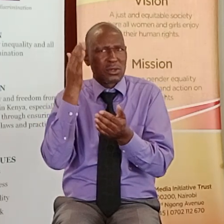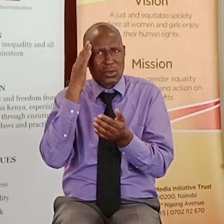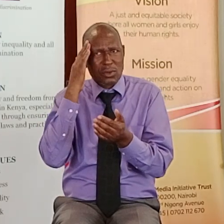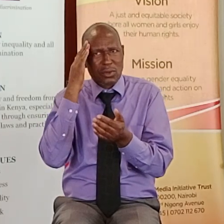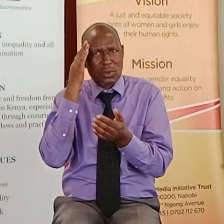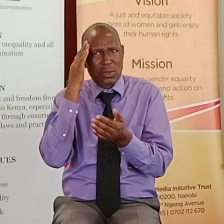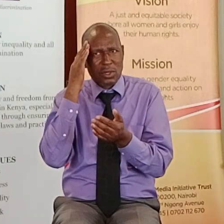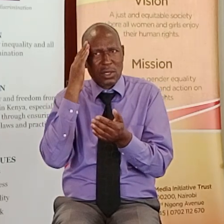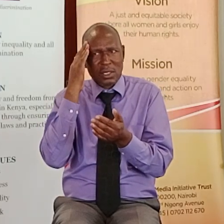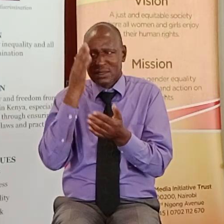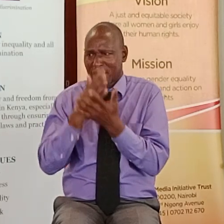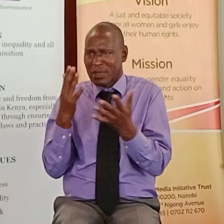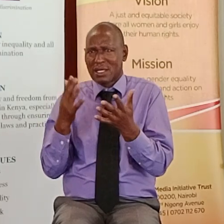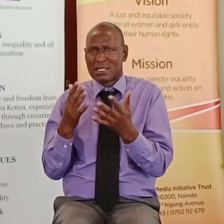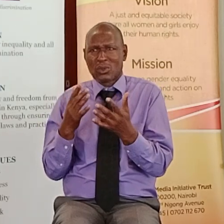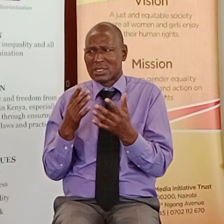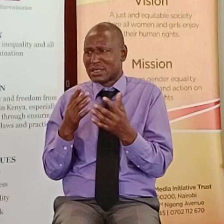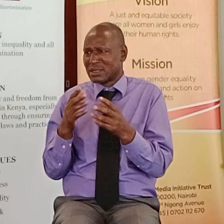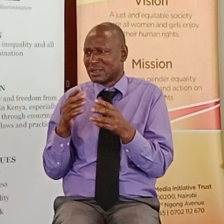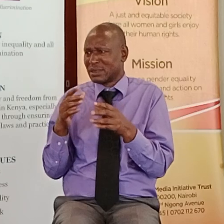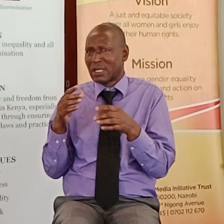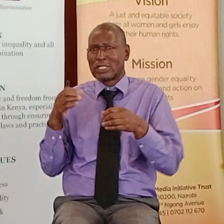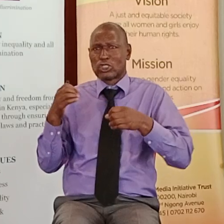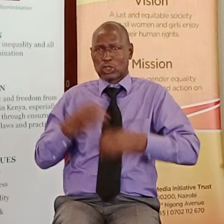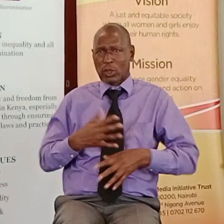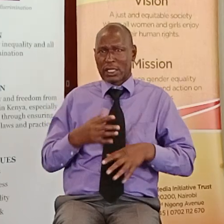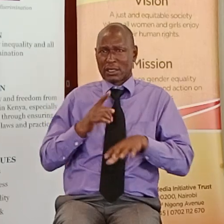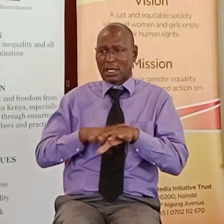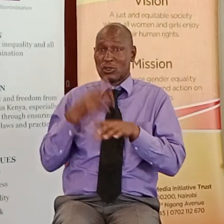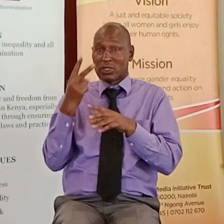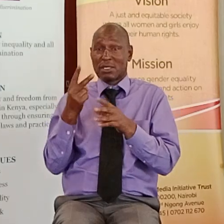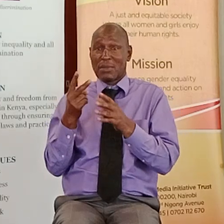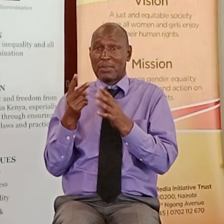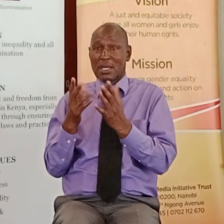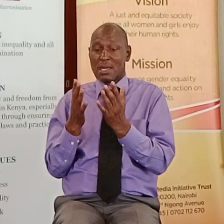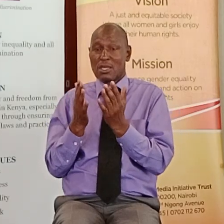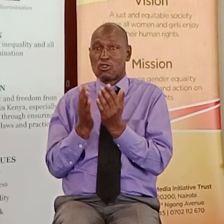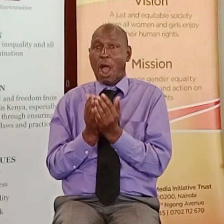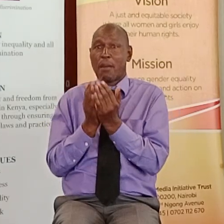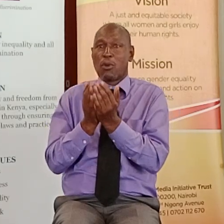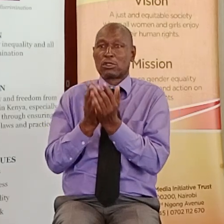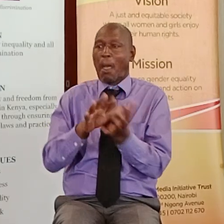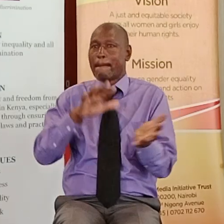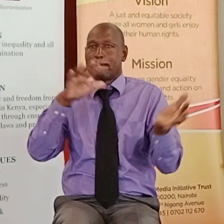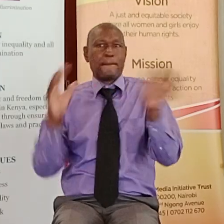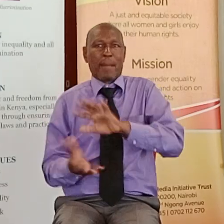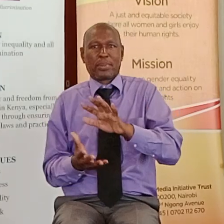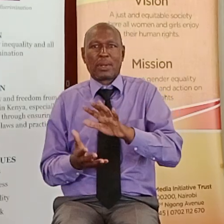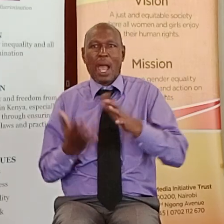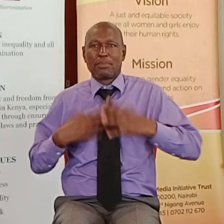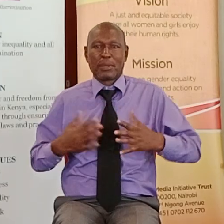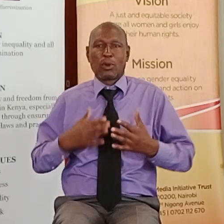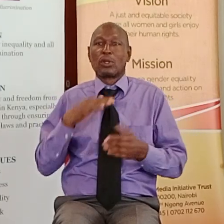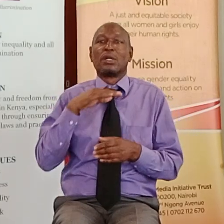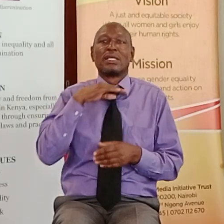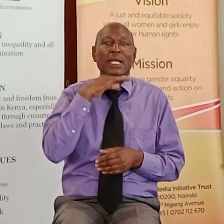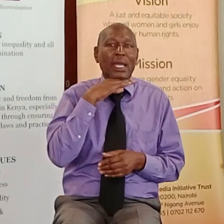to behold. So when we talk about climate change, it's actually cutting across, irrespective of your